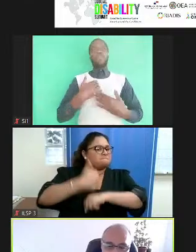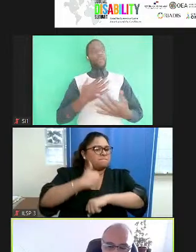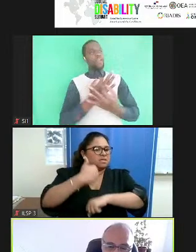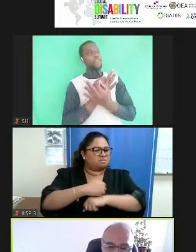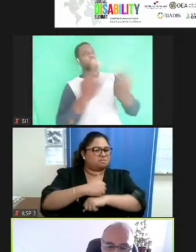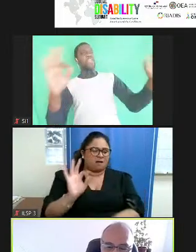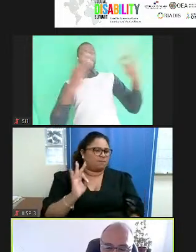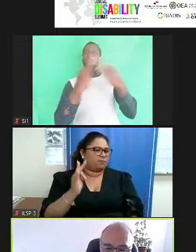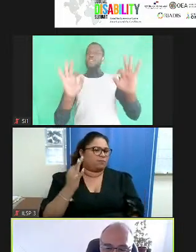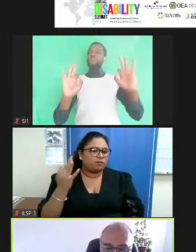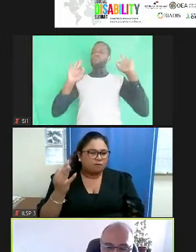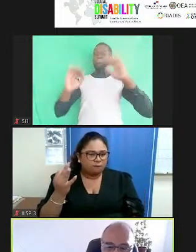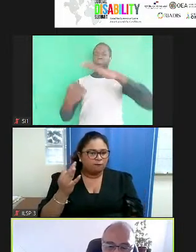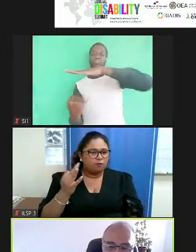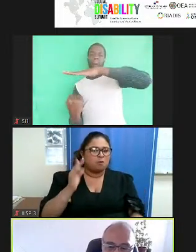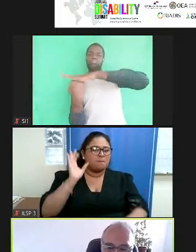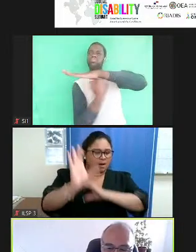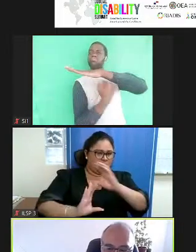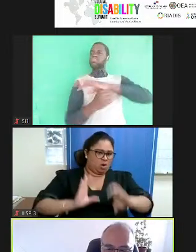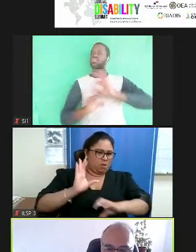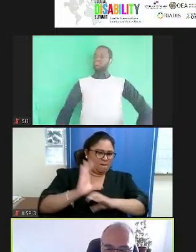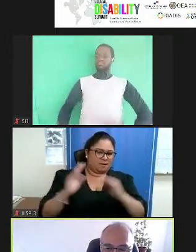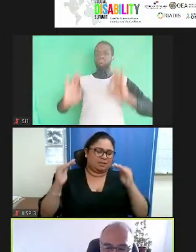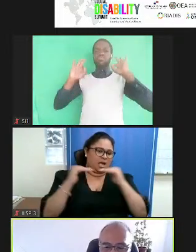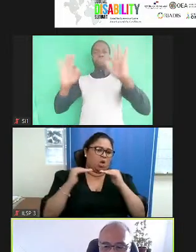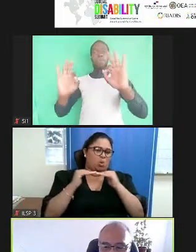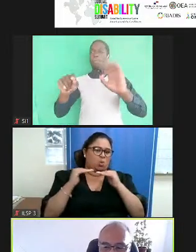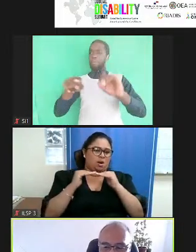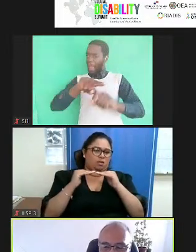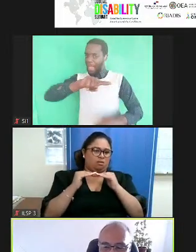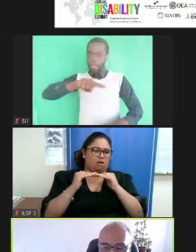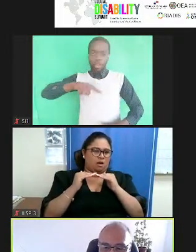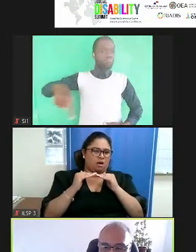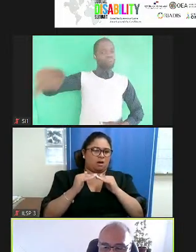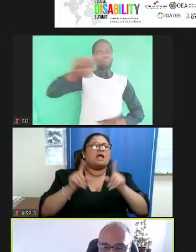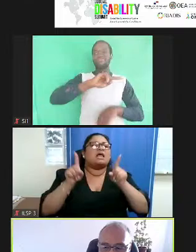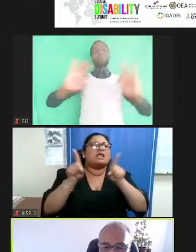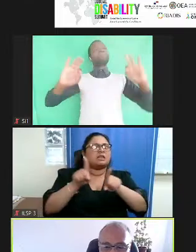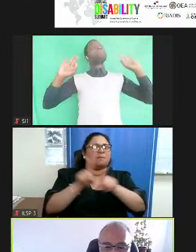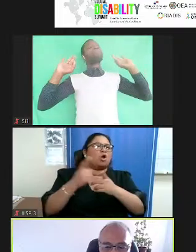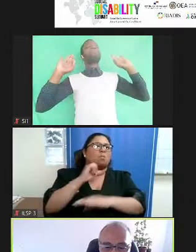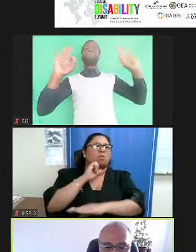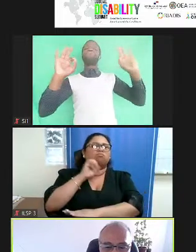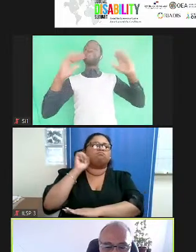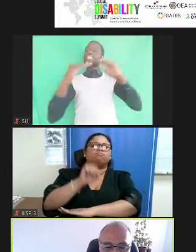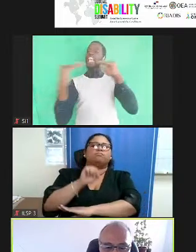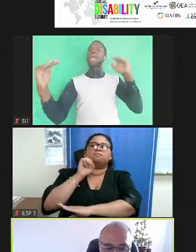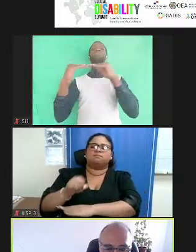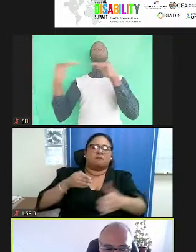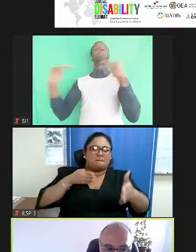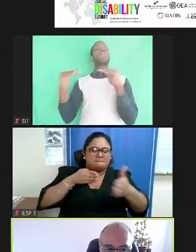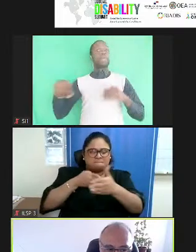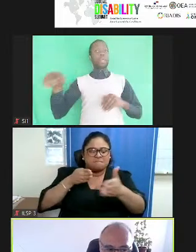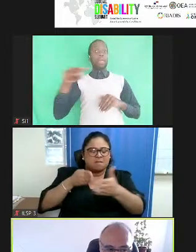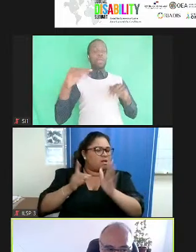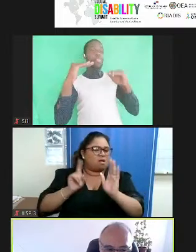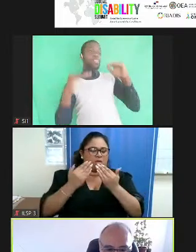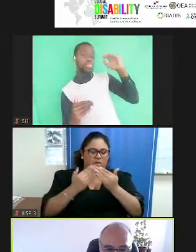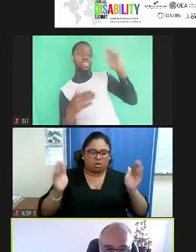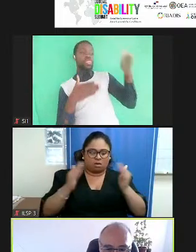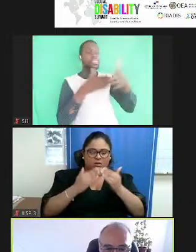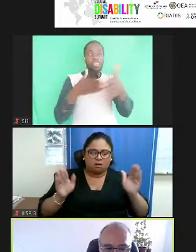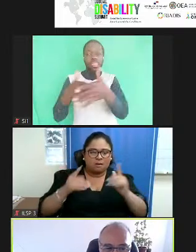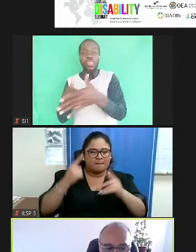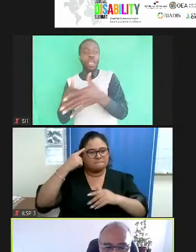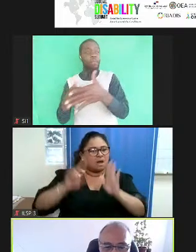fundamental rights in full equality way so that they